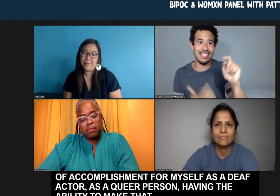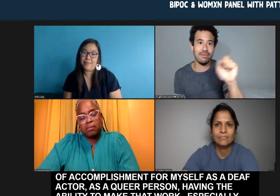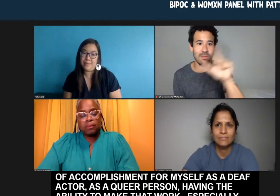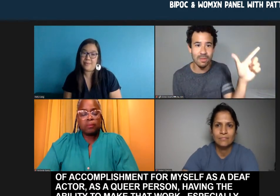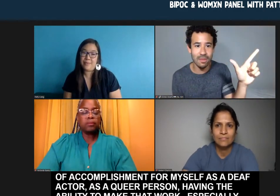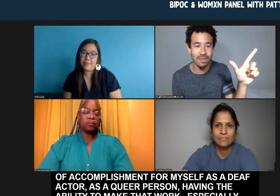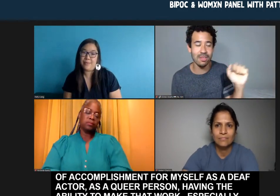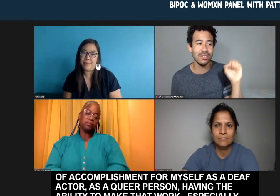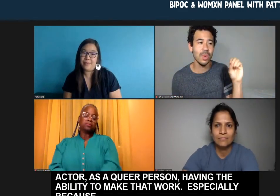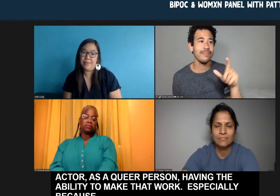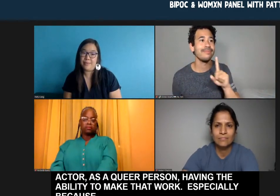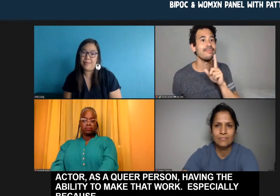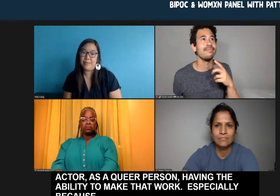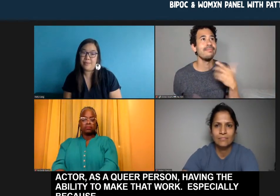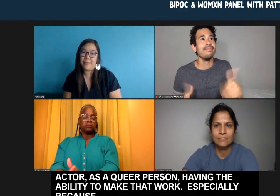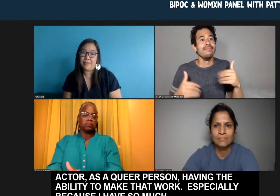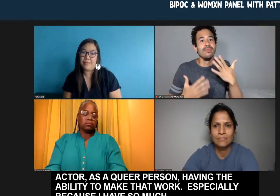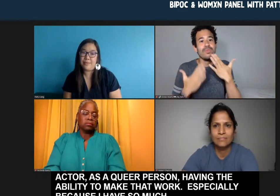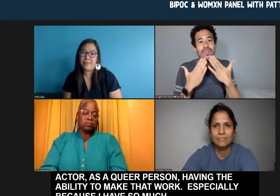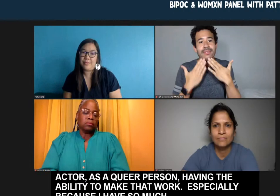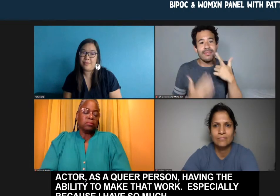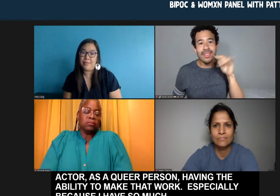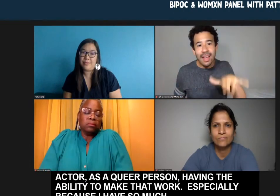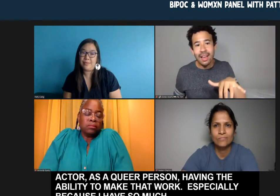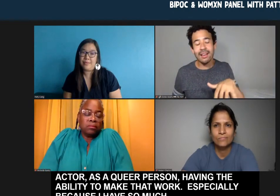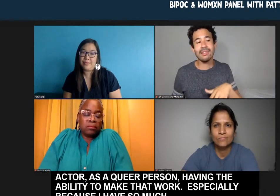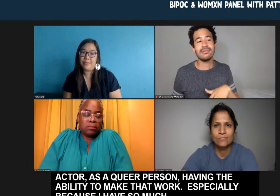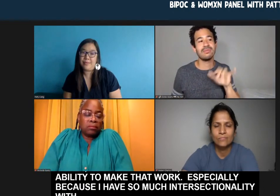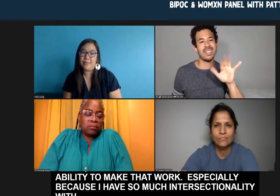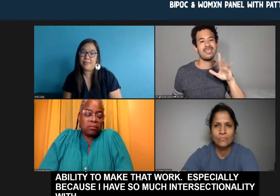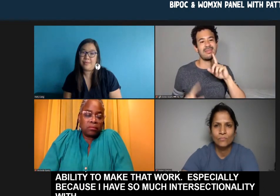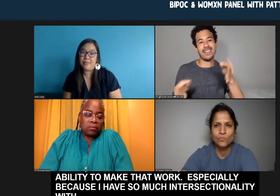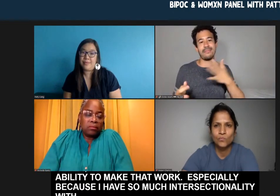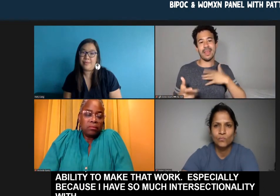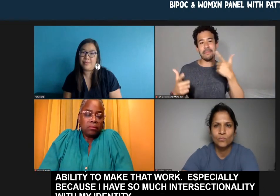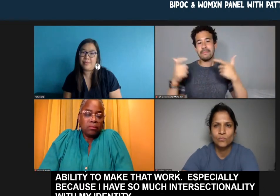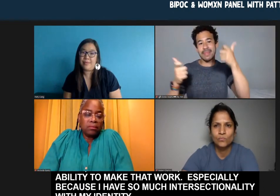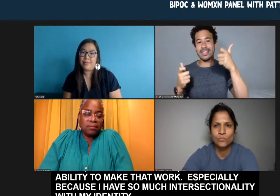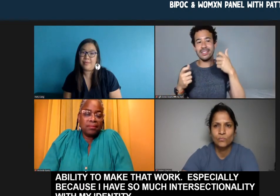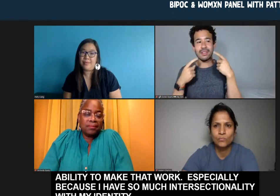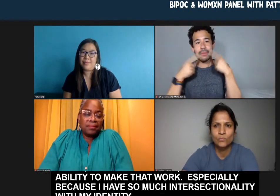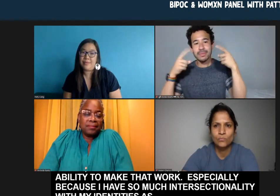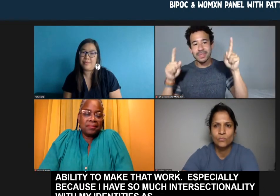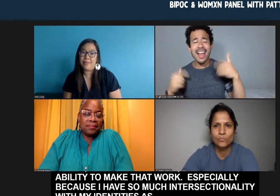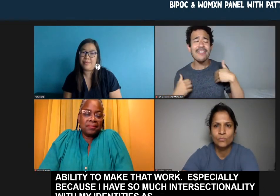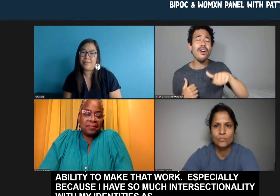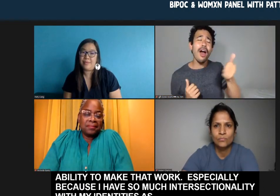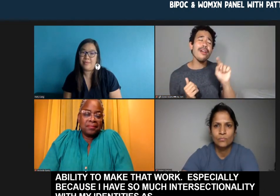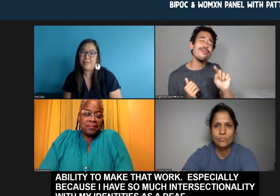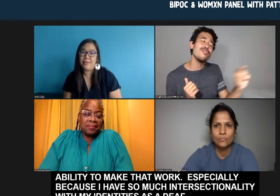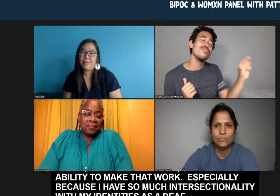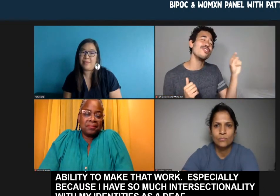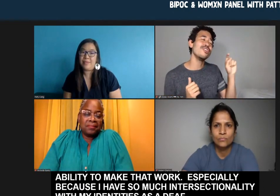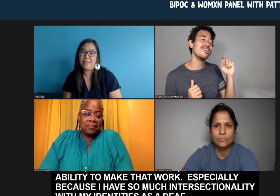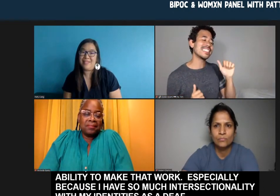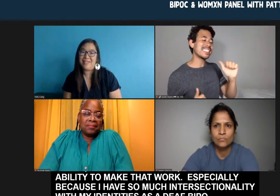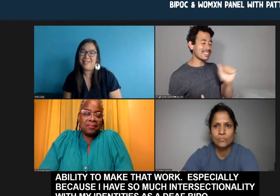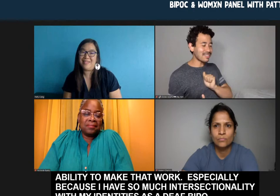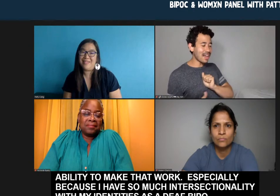much intersectionality with my identities as a deaf, bi, POC queer person. And so just that definitely was the biggest accomplishment that I